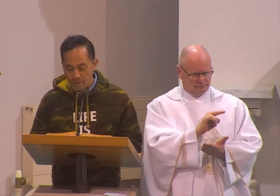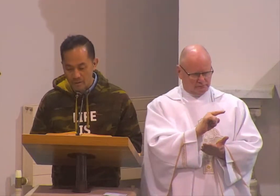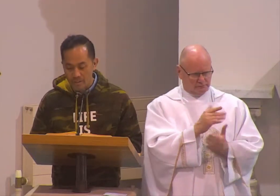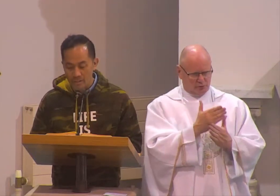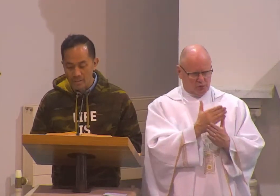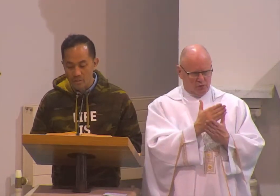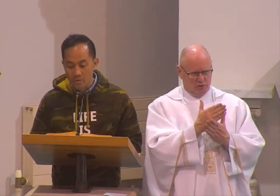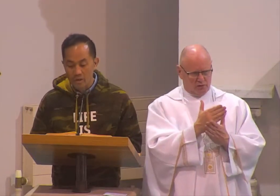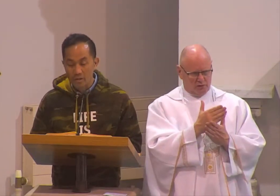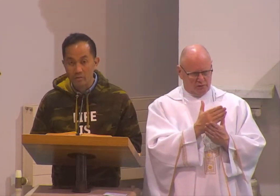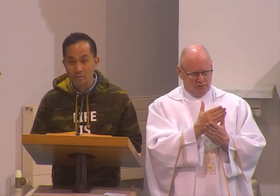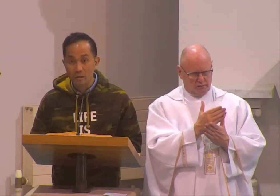This is the word of the Lord.